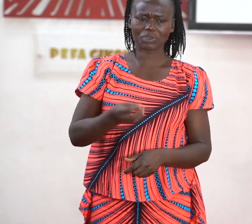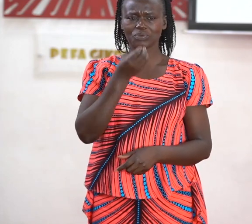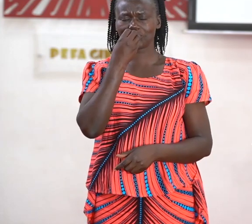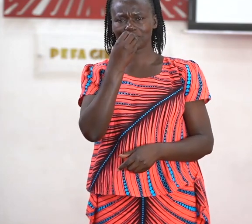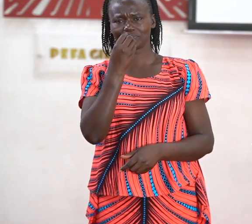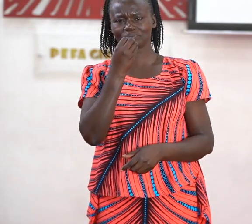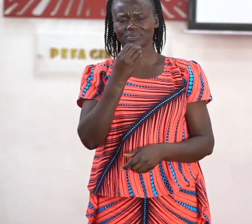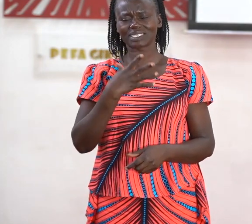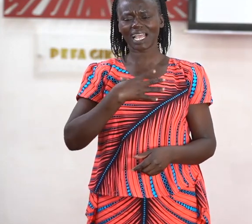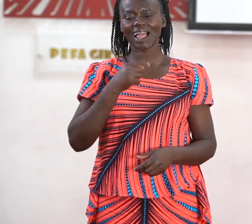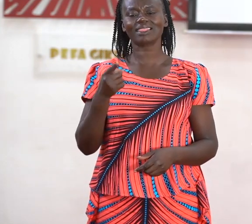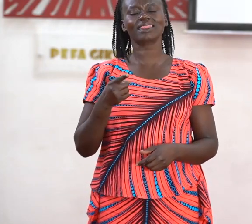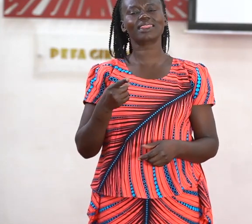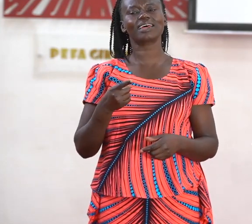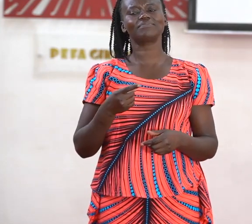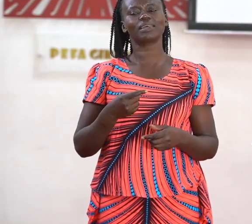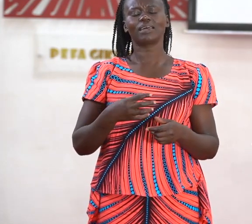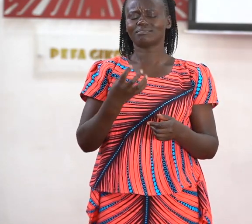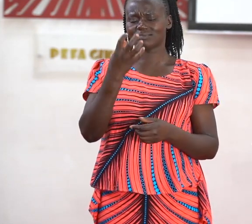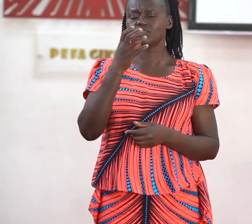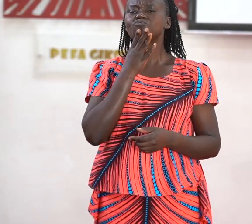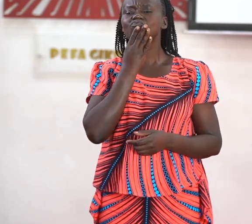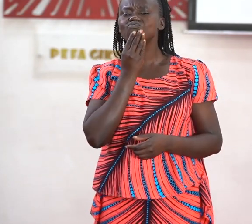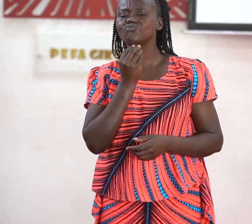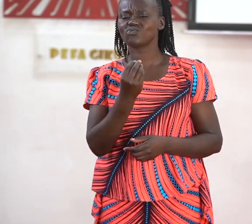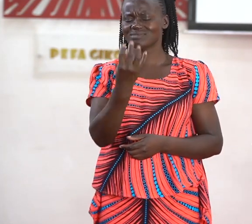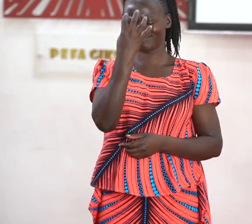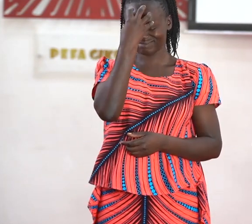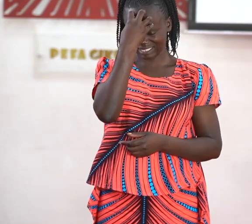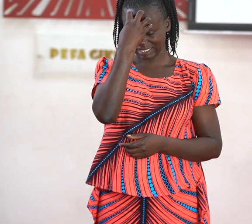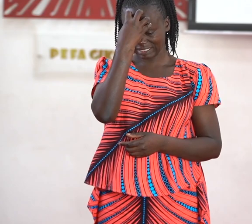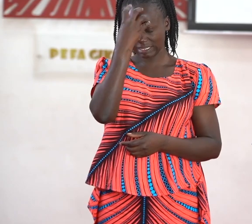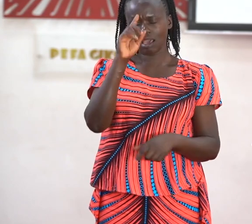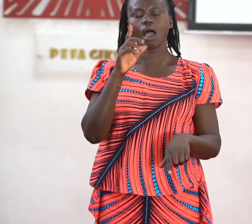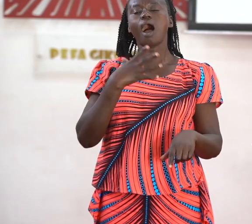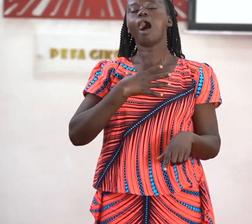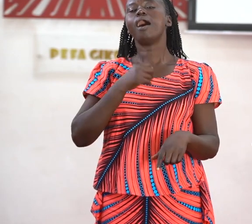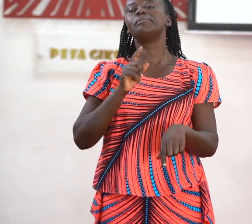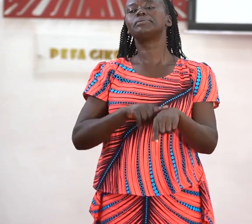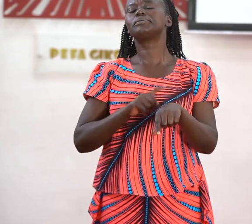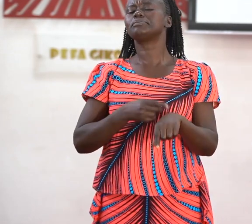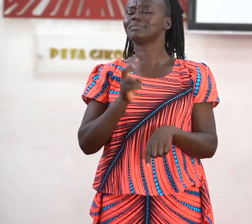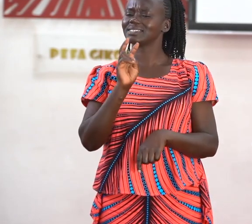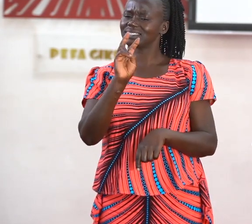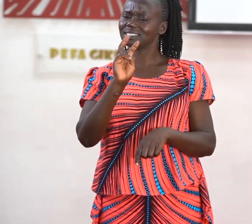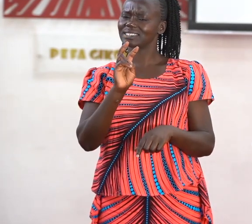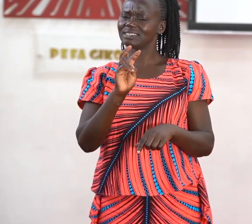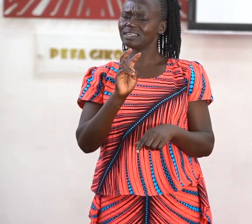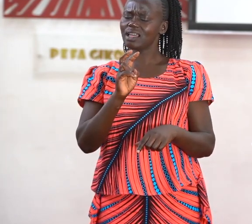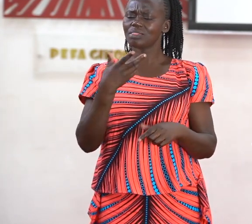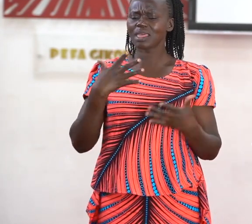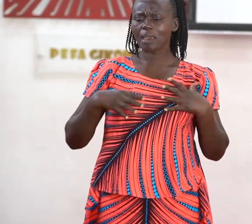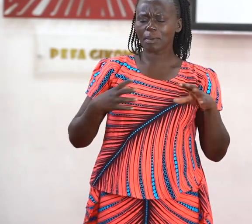thing, it really angered the Jews. And when you look, you see that they